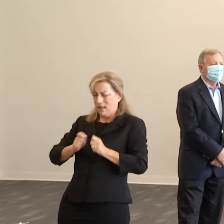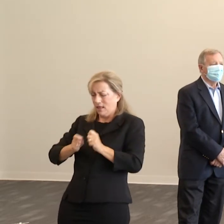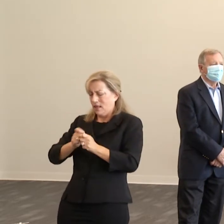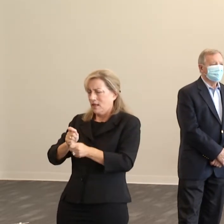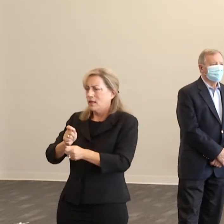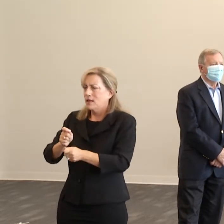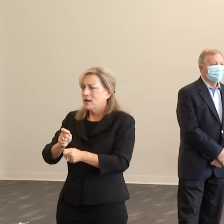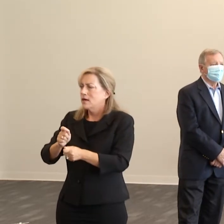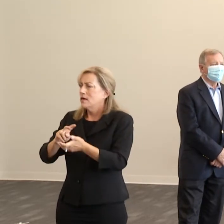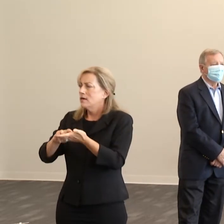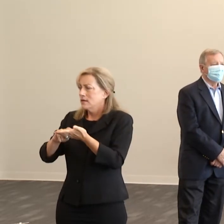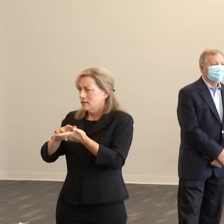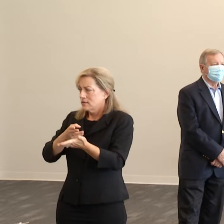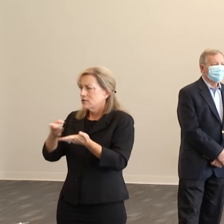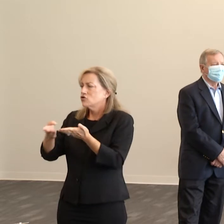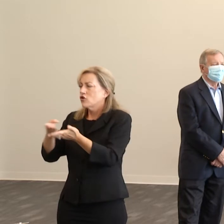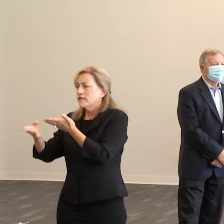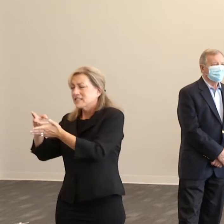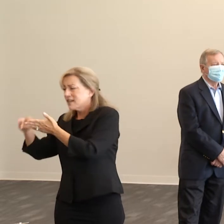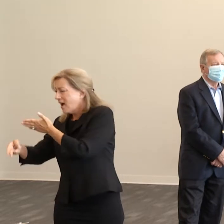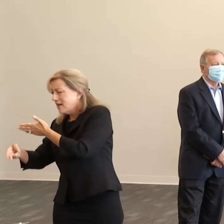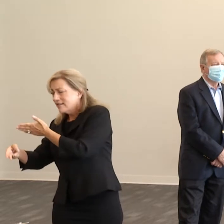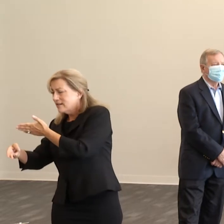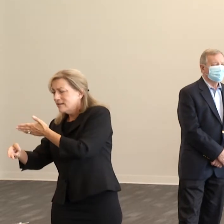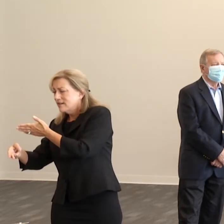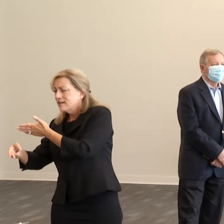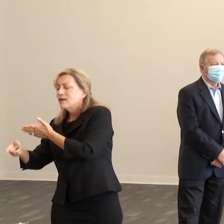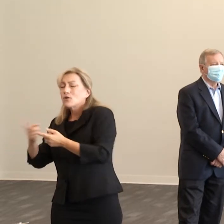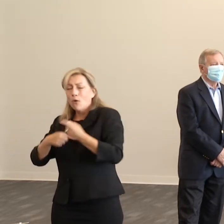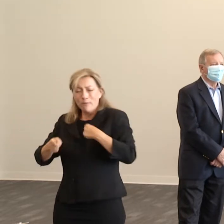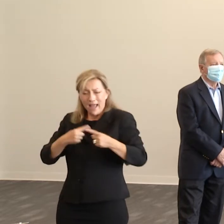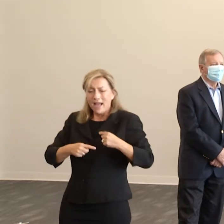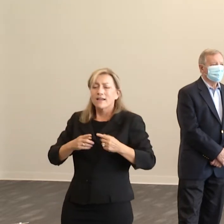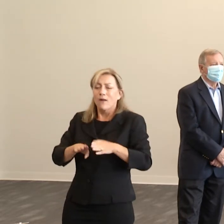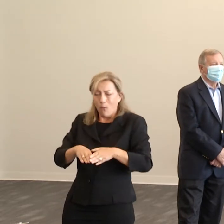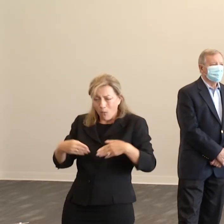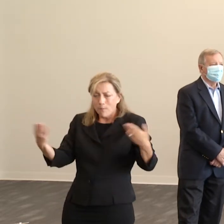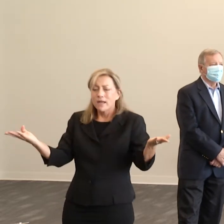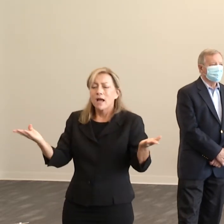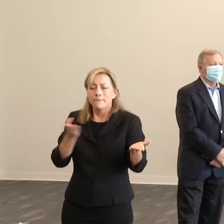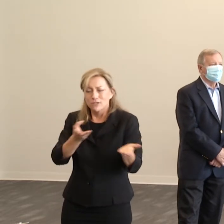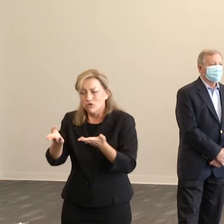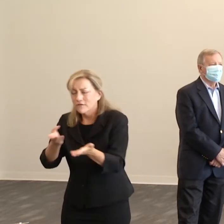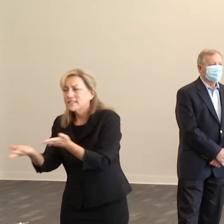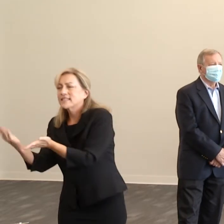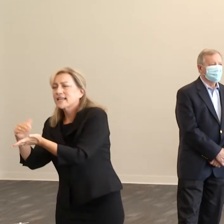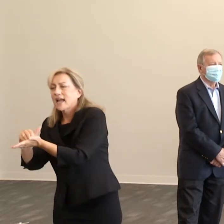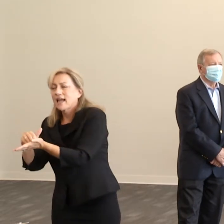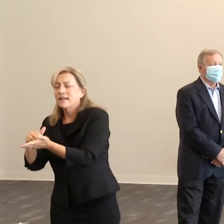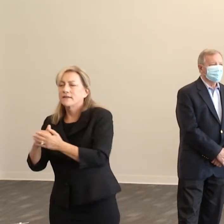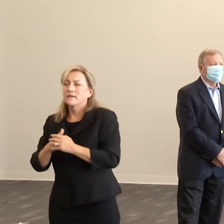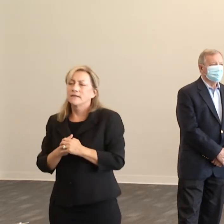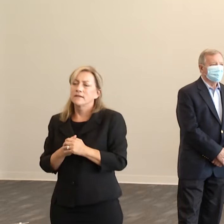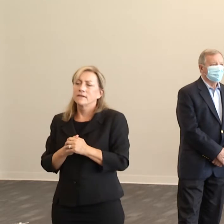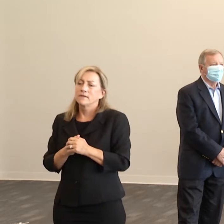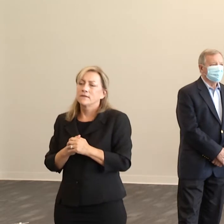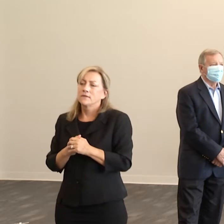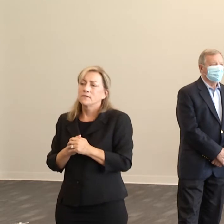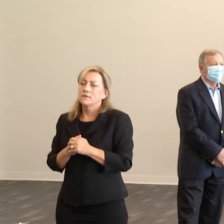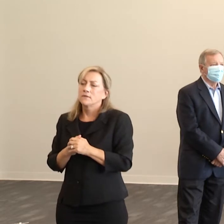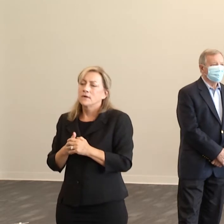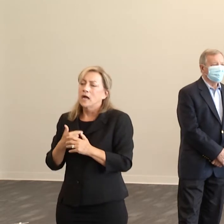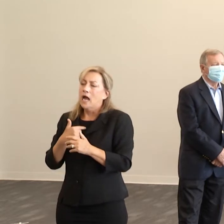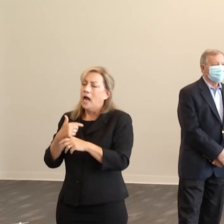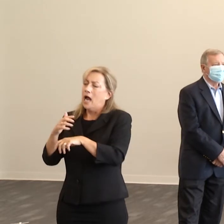In other words, in the lexicon of the street, I have called on the